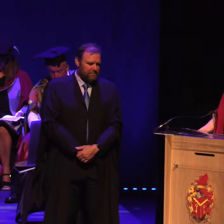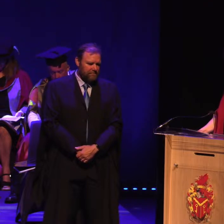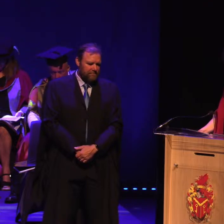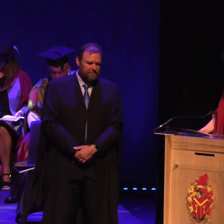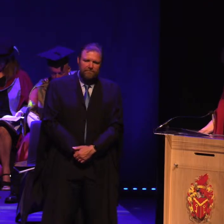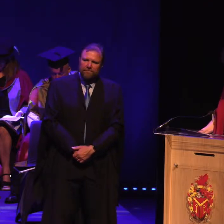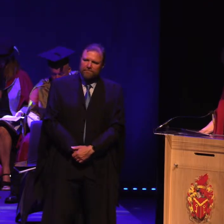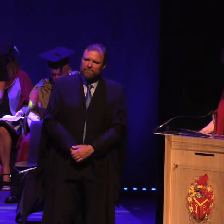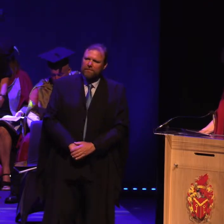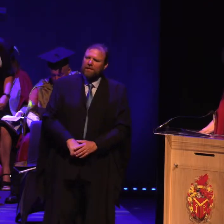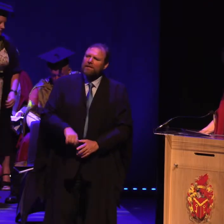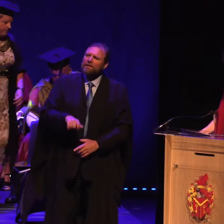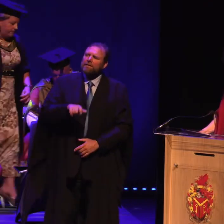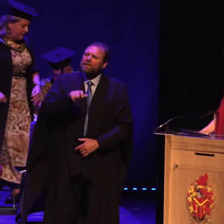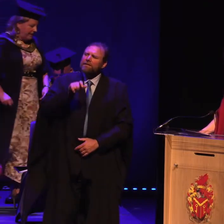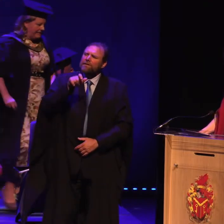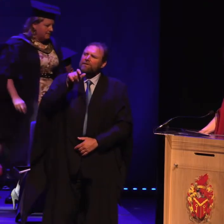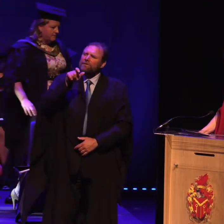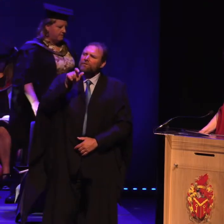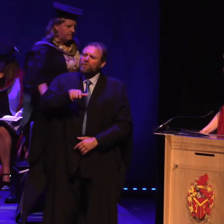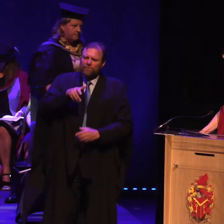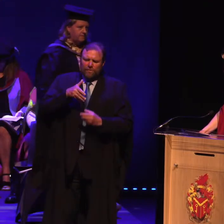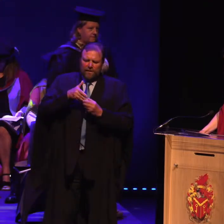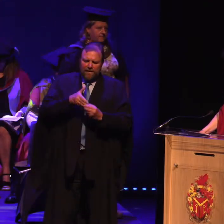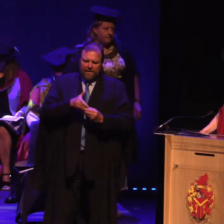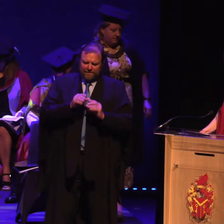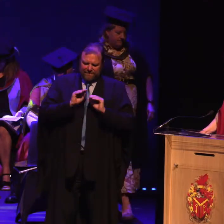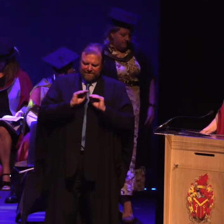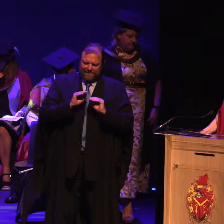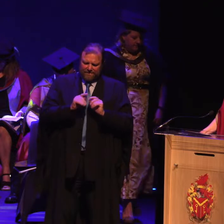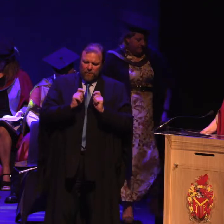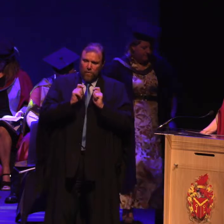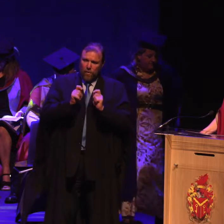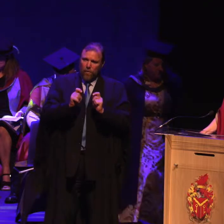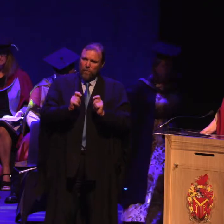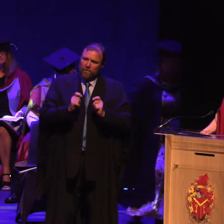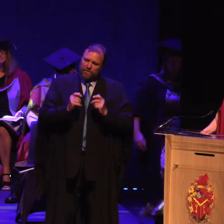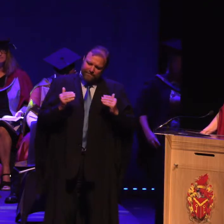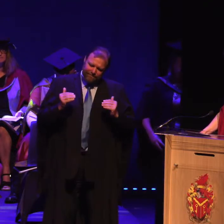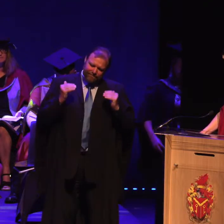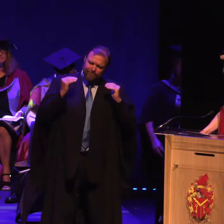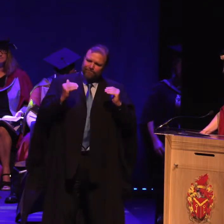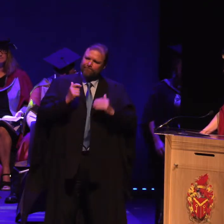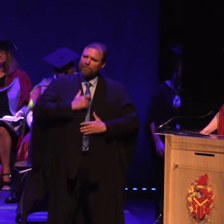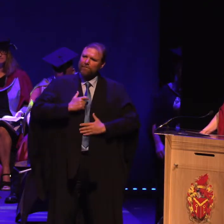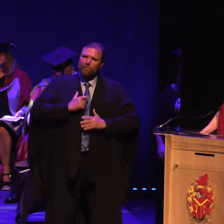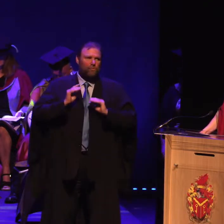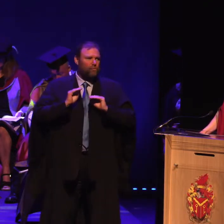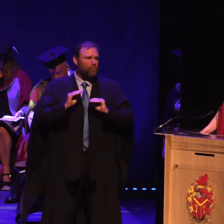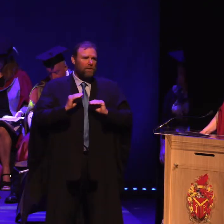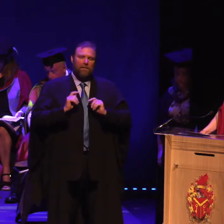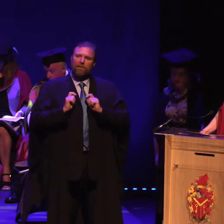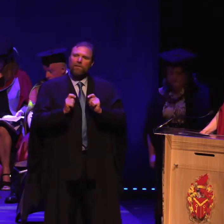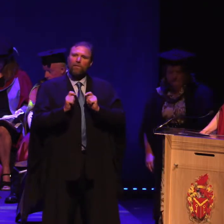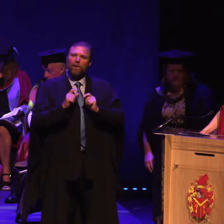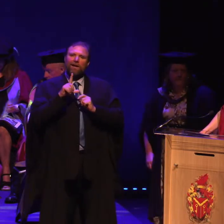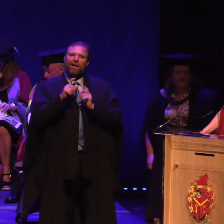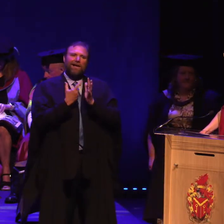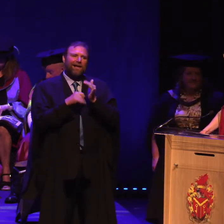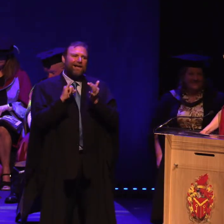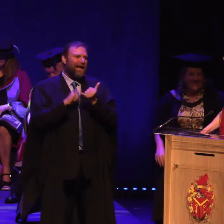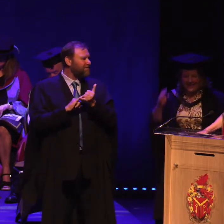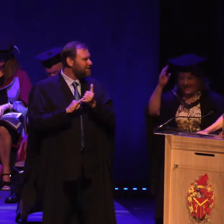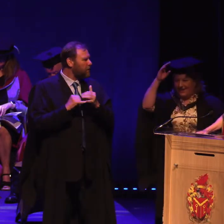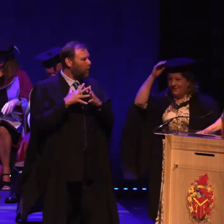The Student-Led Teaching Award for Outstanding Personal Tutor is awarded to Caris